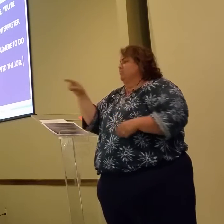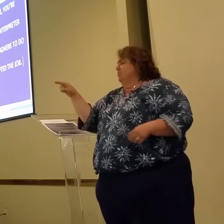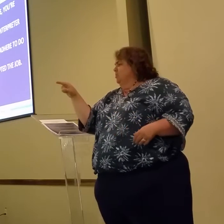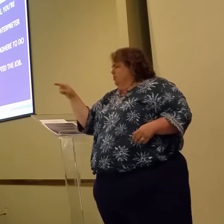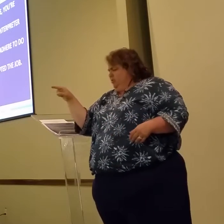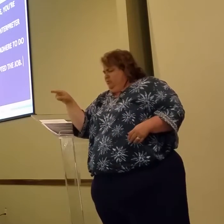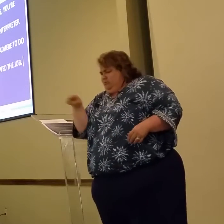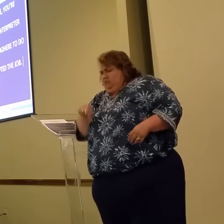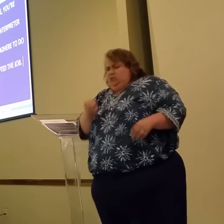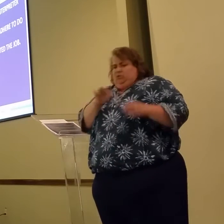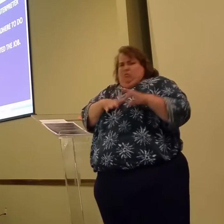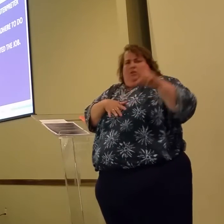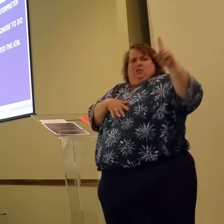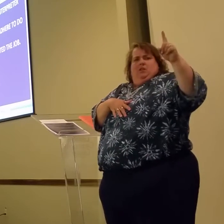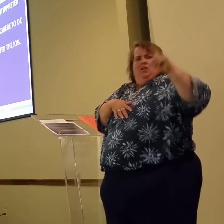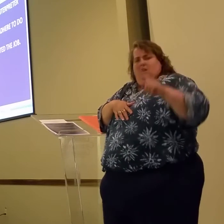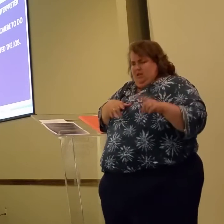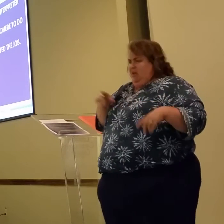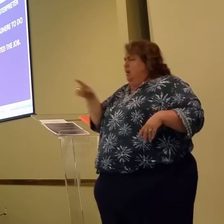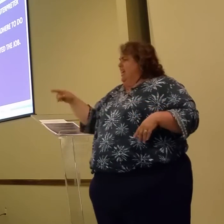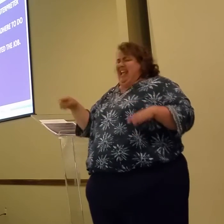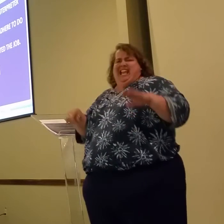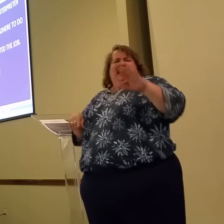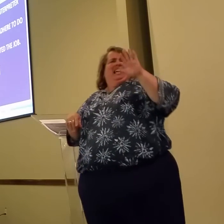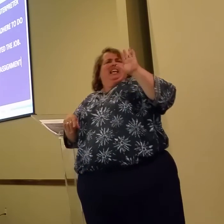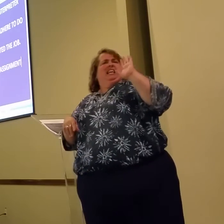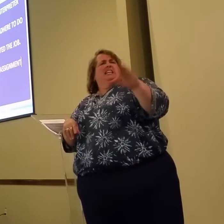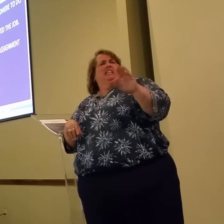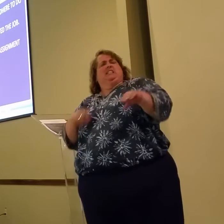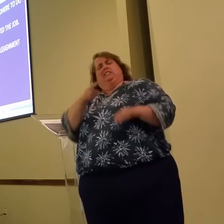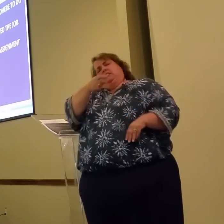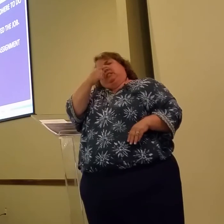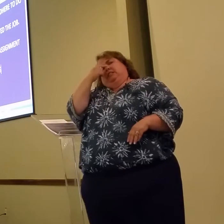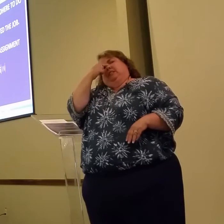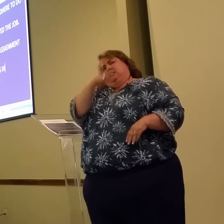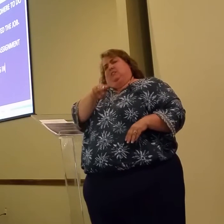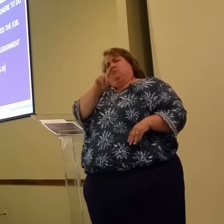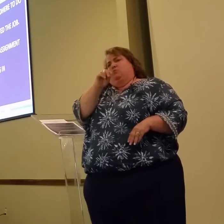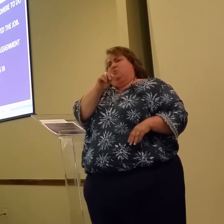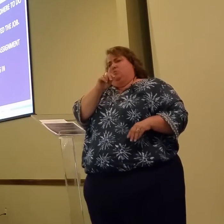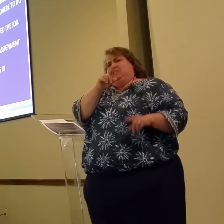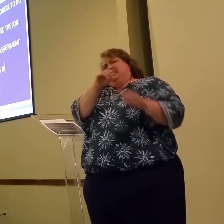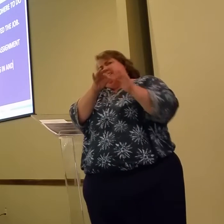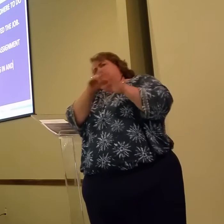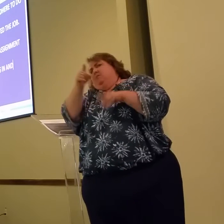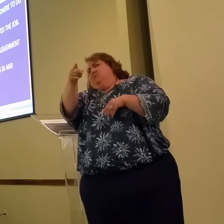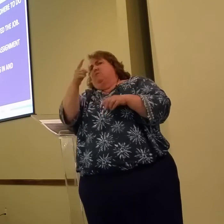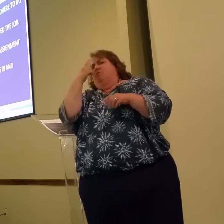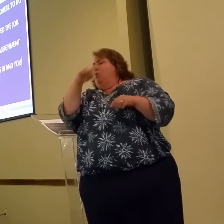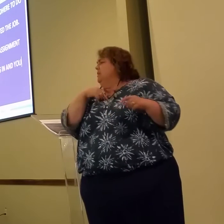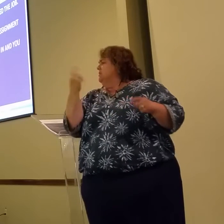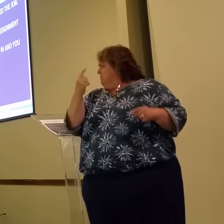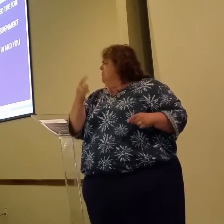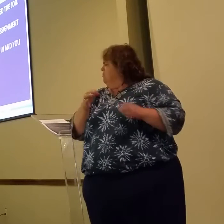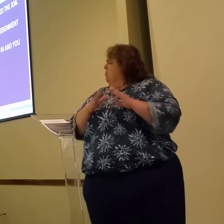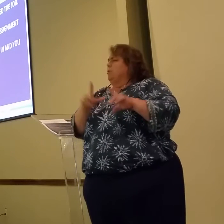Let's say you arrive to an assignment and the interpreter walks in, and you might say, would you go and interpret